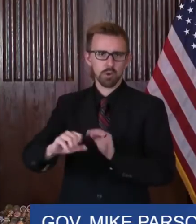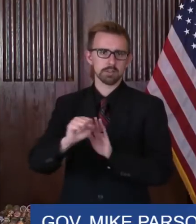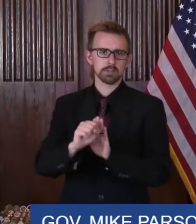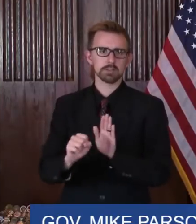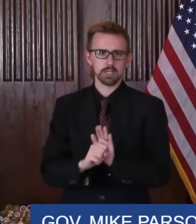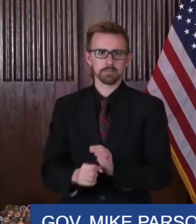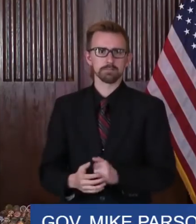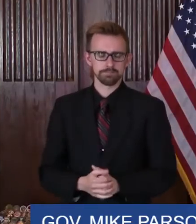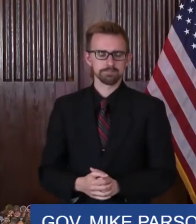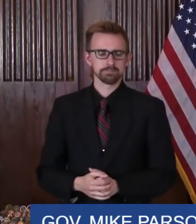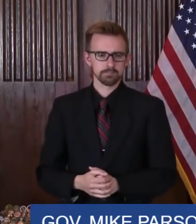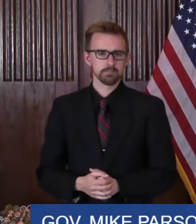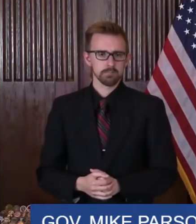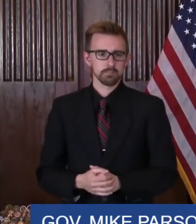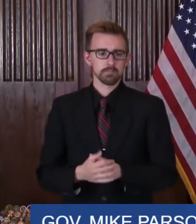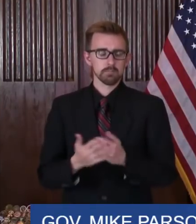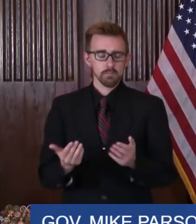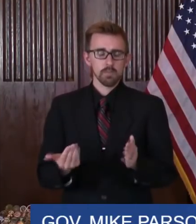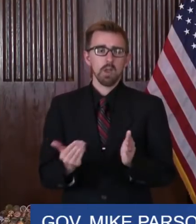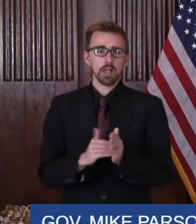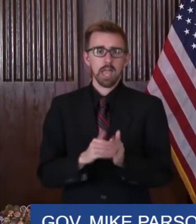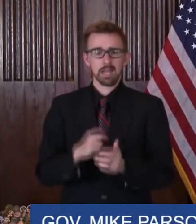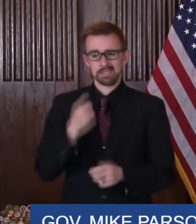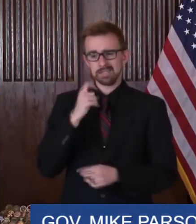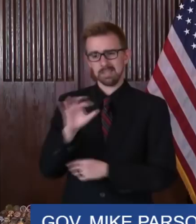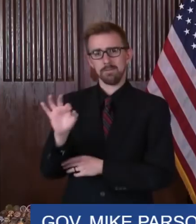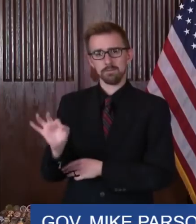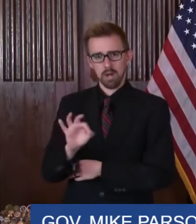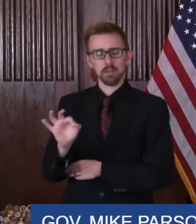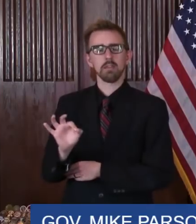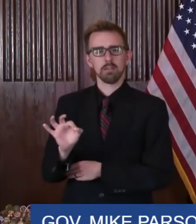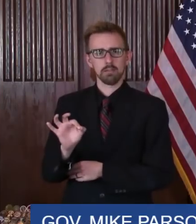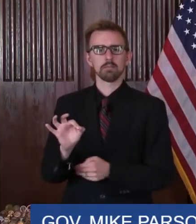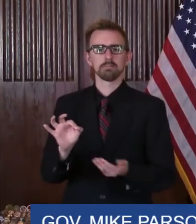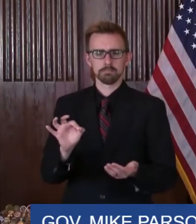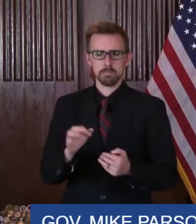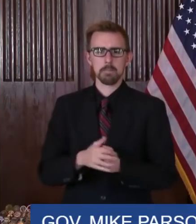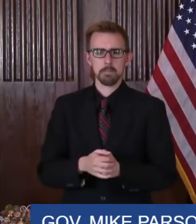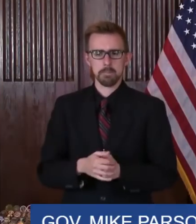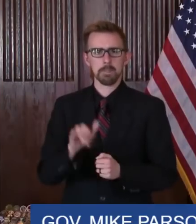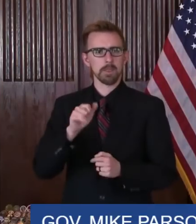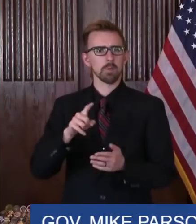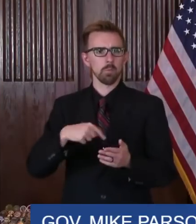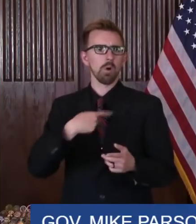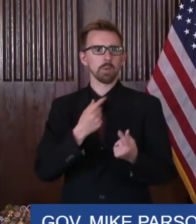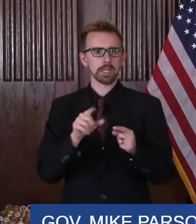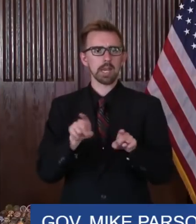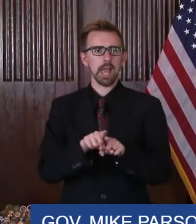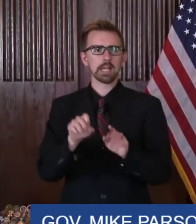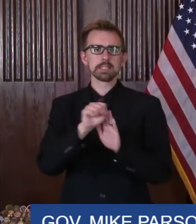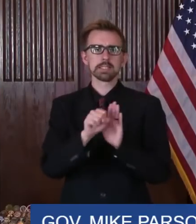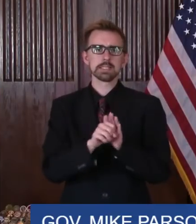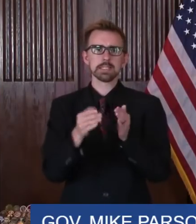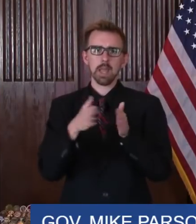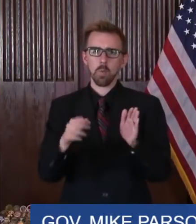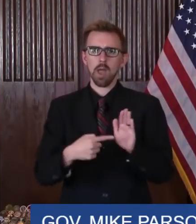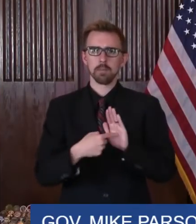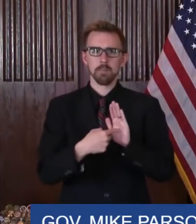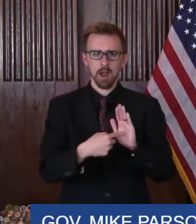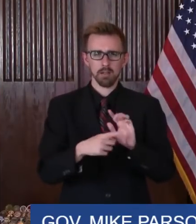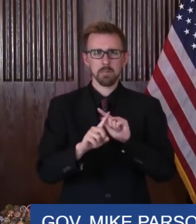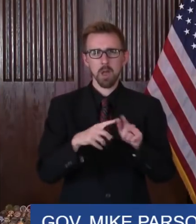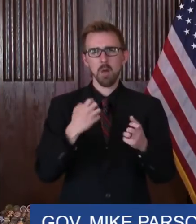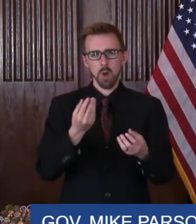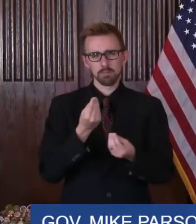Missouri, by that order. Again, what we did on Friday, was what we did as a statewide model of what we did. But let me